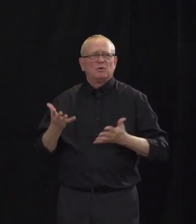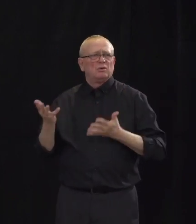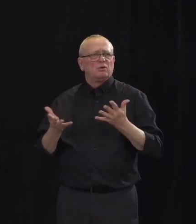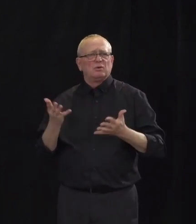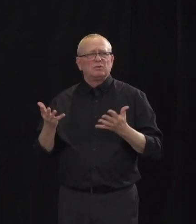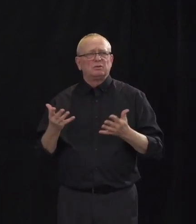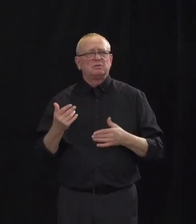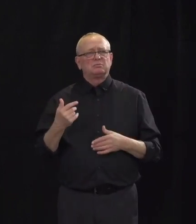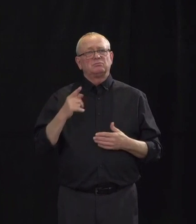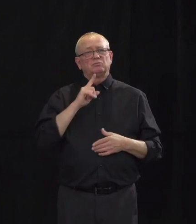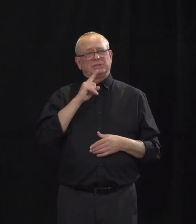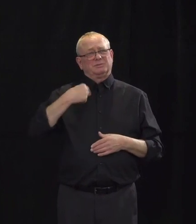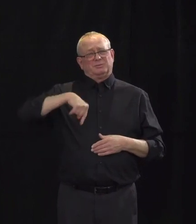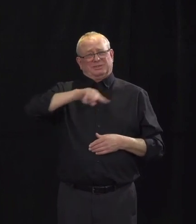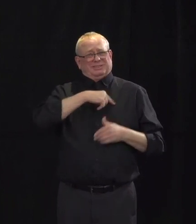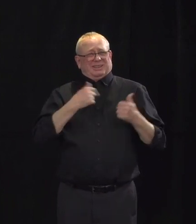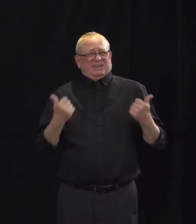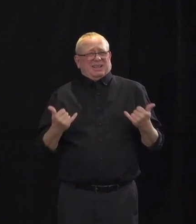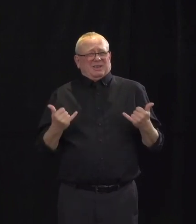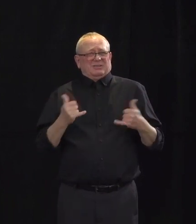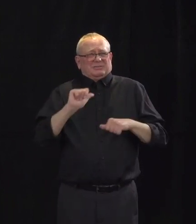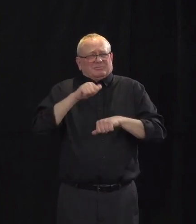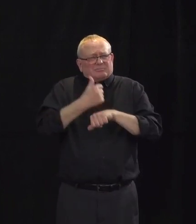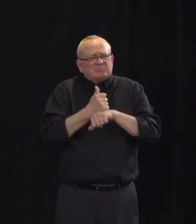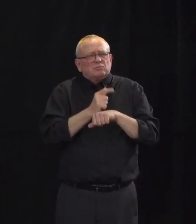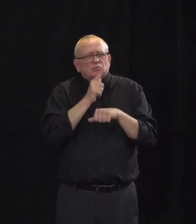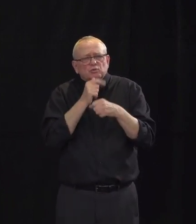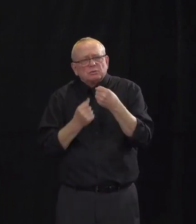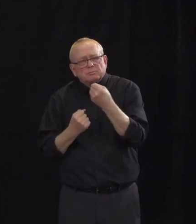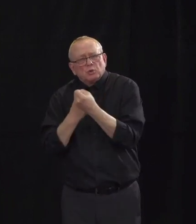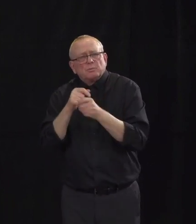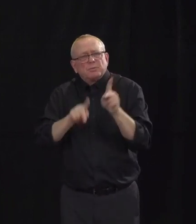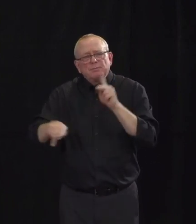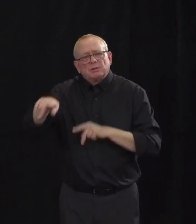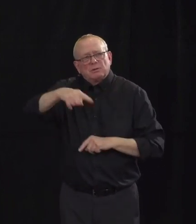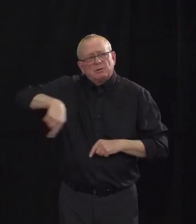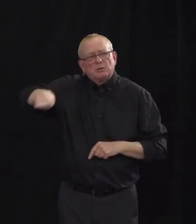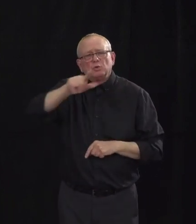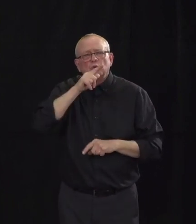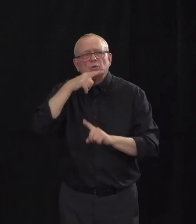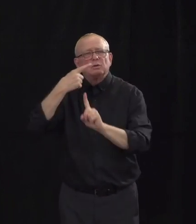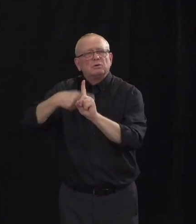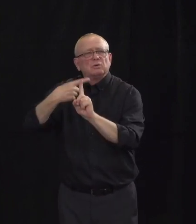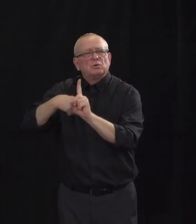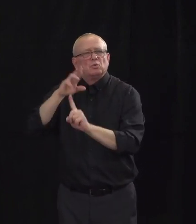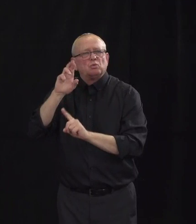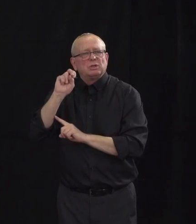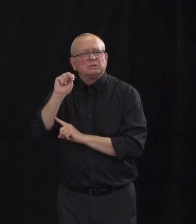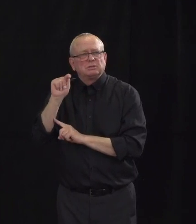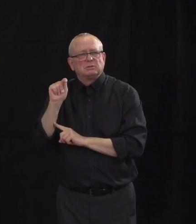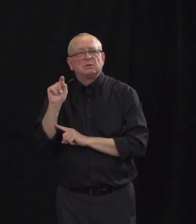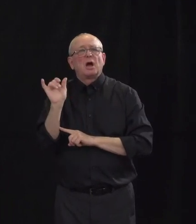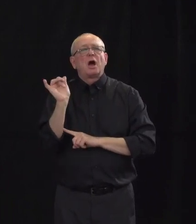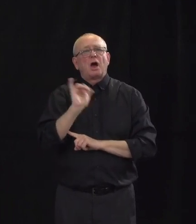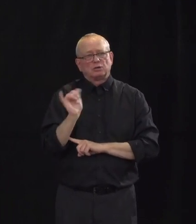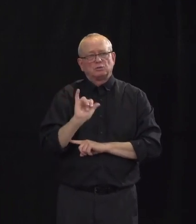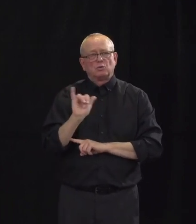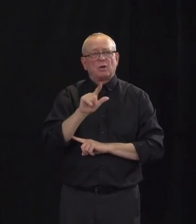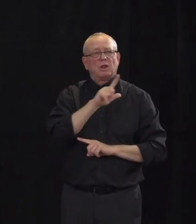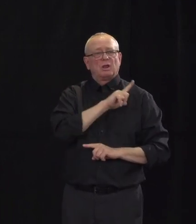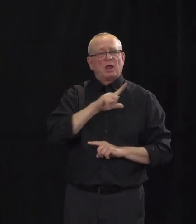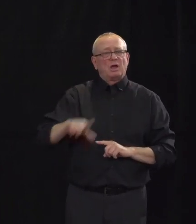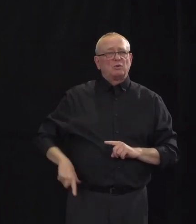address the needs of renters, but also to ensure that landlords don't end up going out of business, because if they did